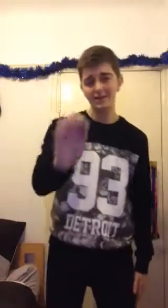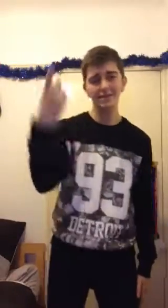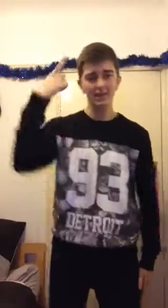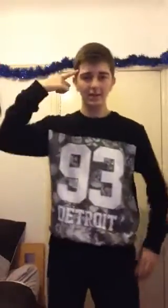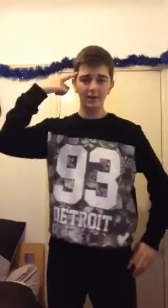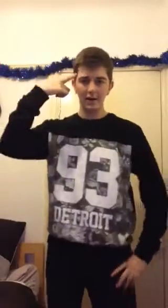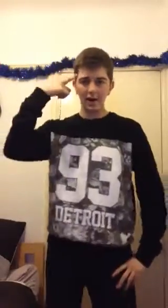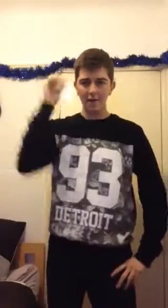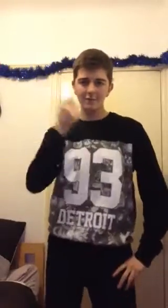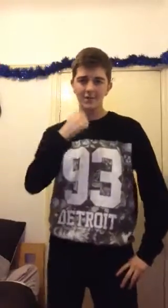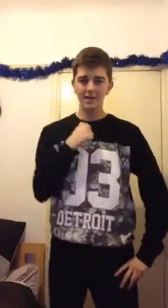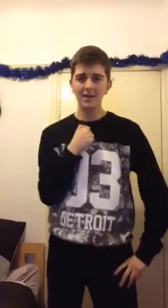We'll be right back.